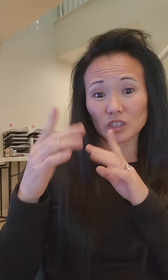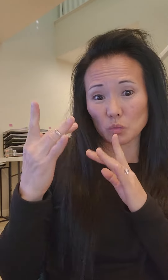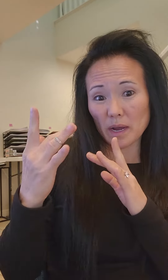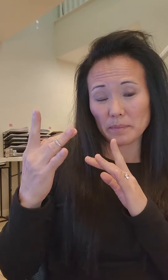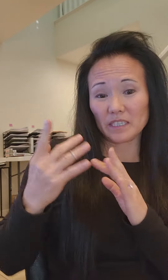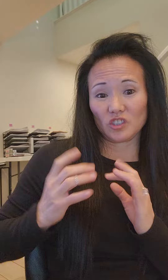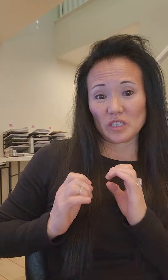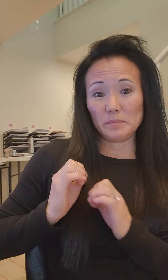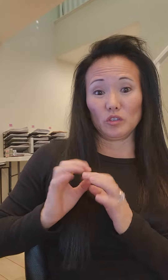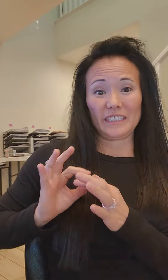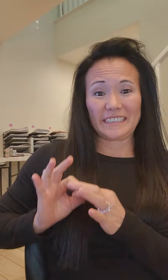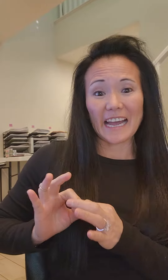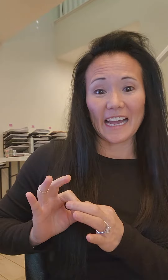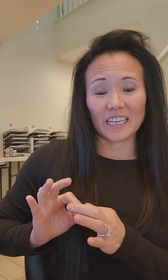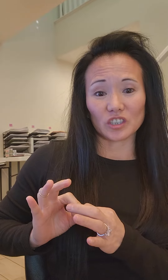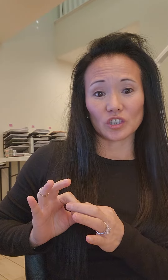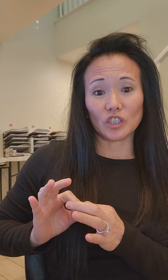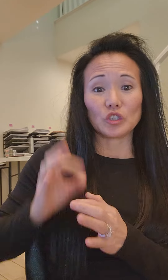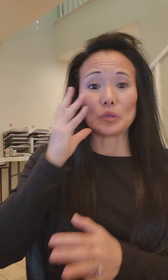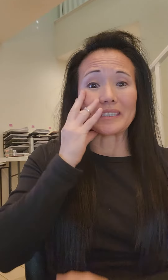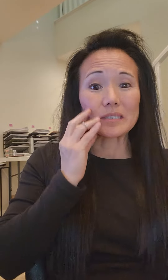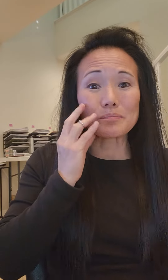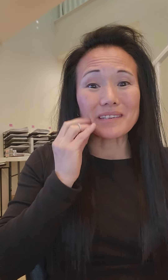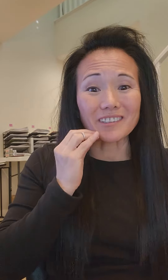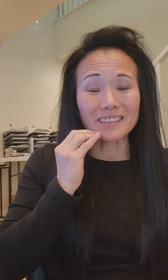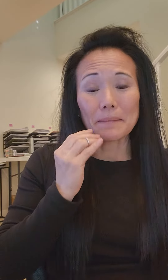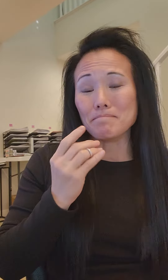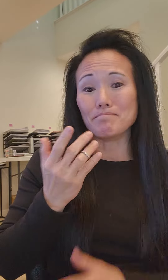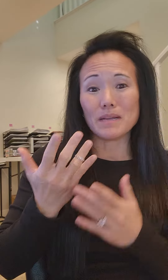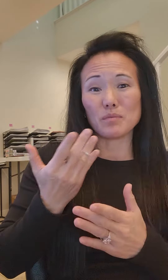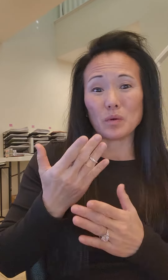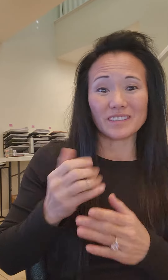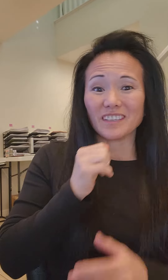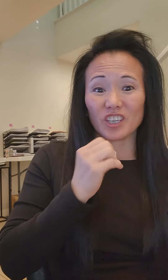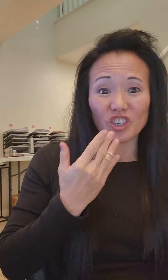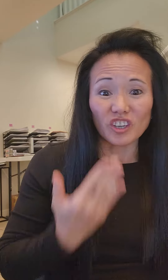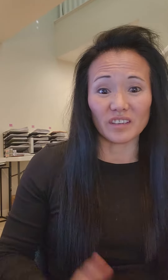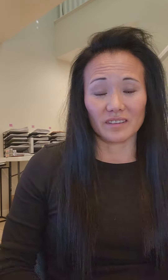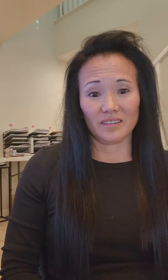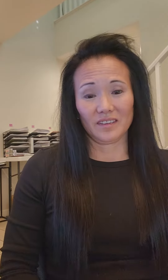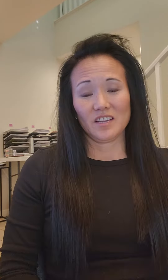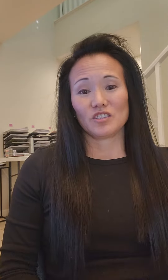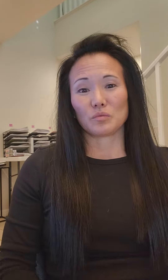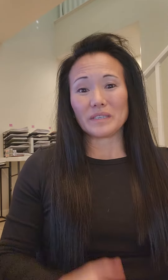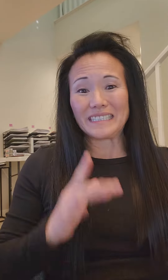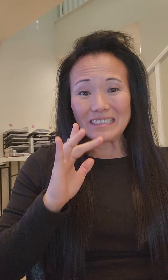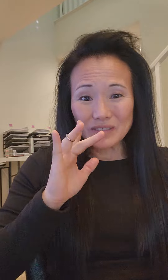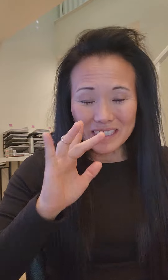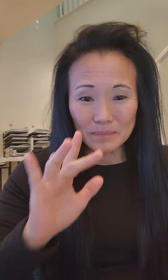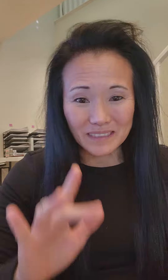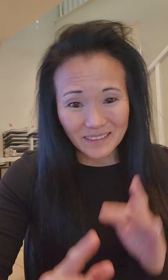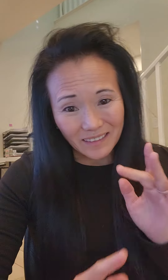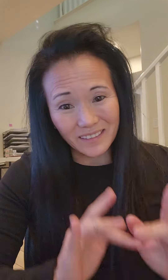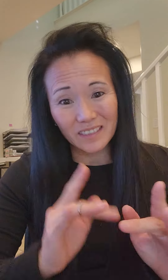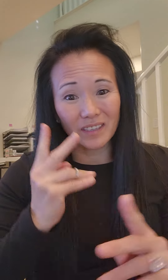Why? Because they're emotionally attached to an experience that maybe was not good. So we do need to be sensitive and